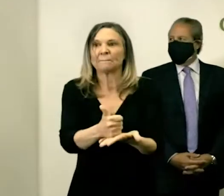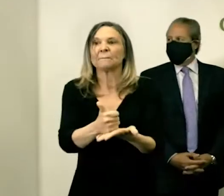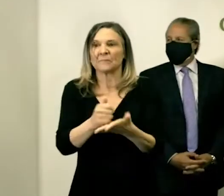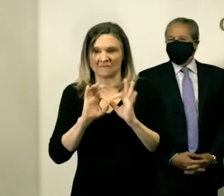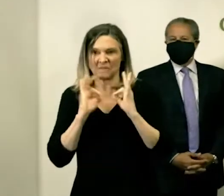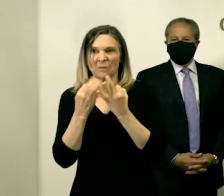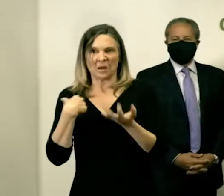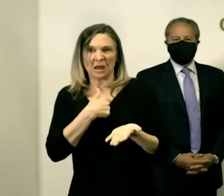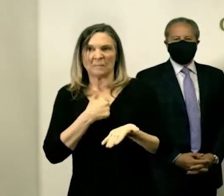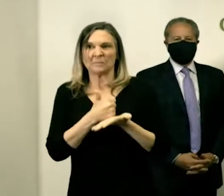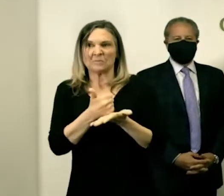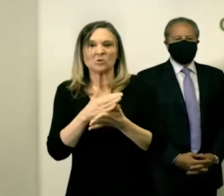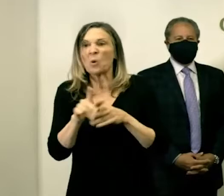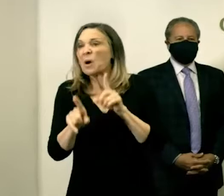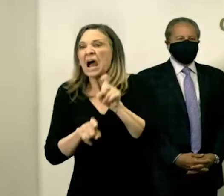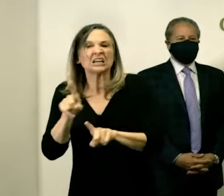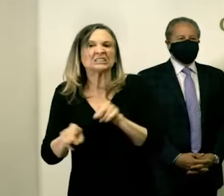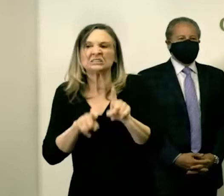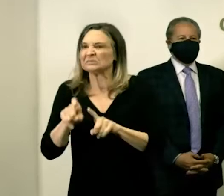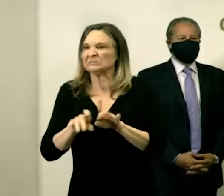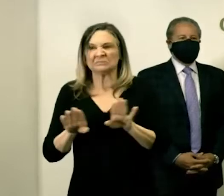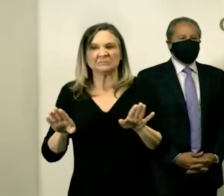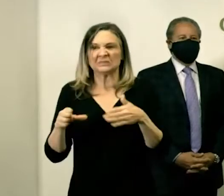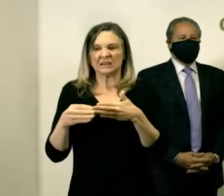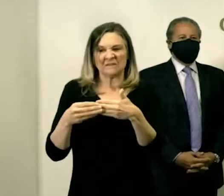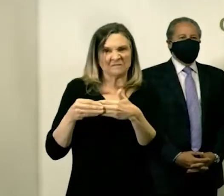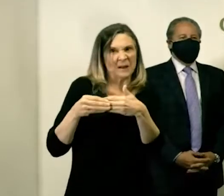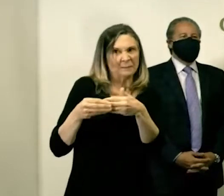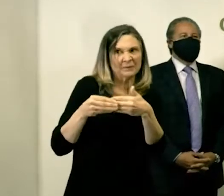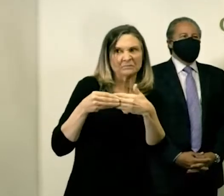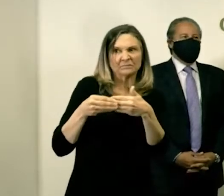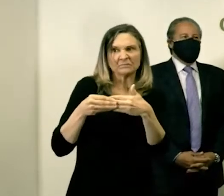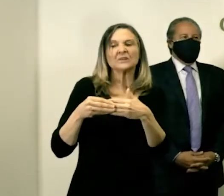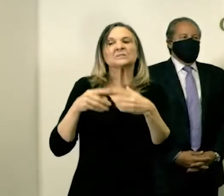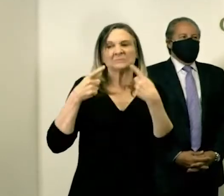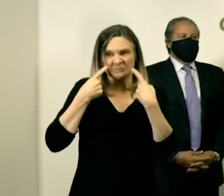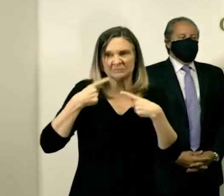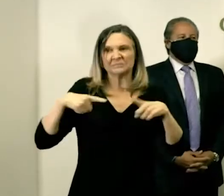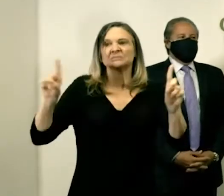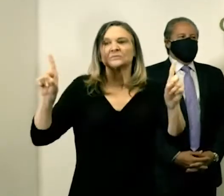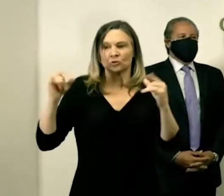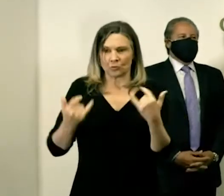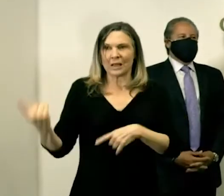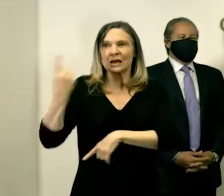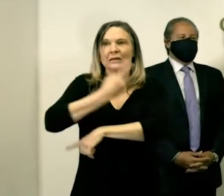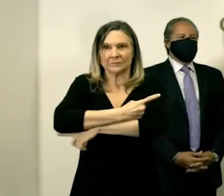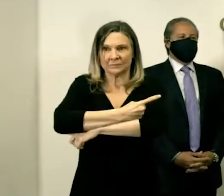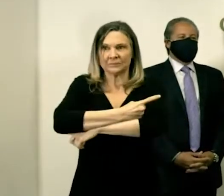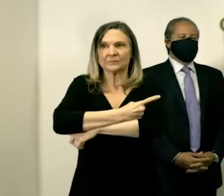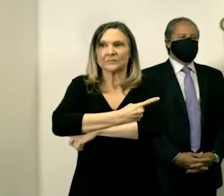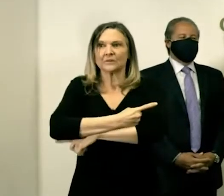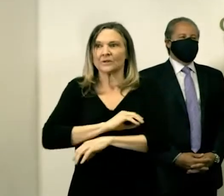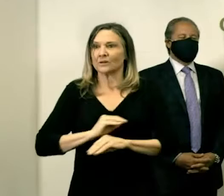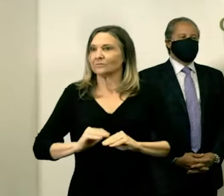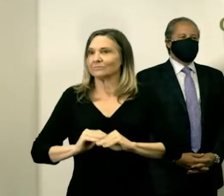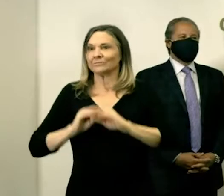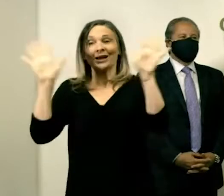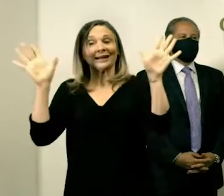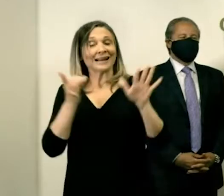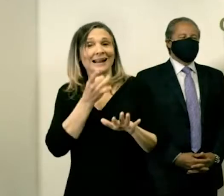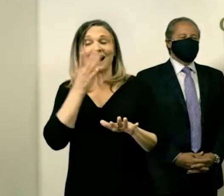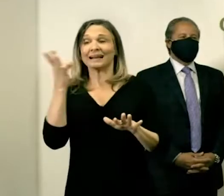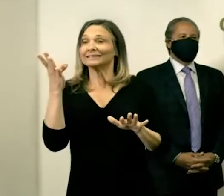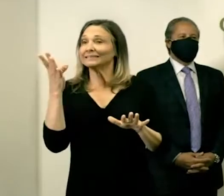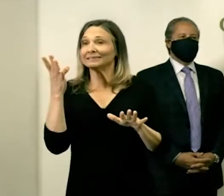questions asked. That flexibility is effective today as well. bright light at the end of this tunnel.